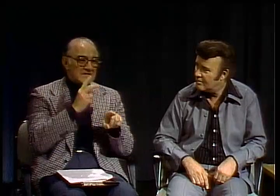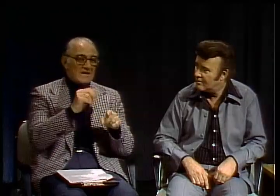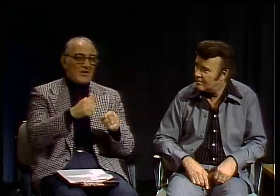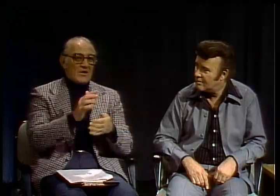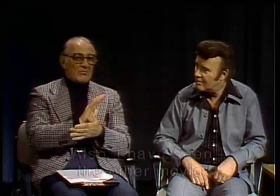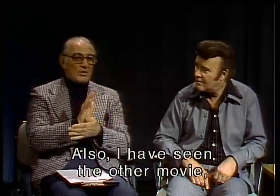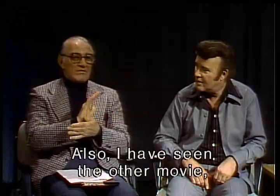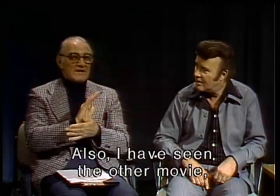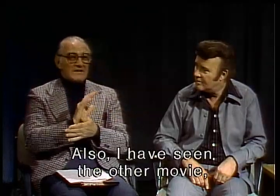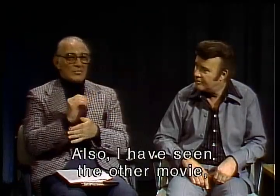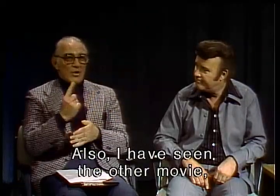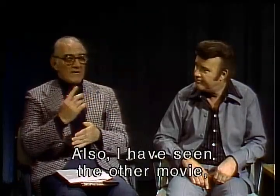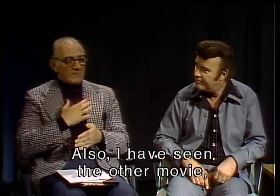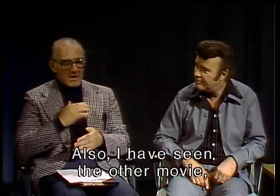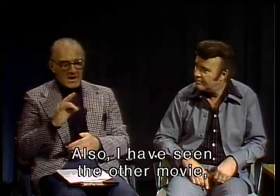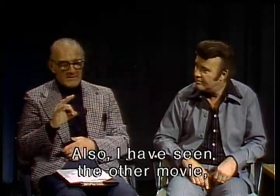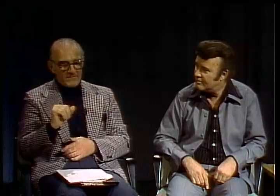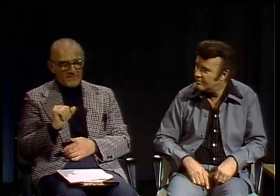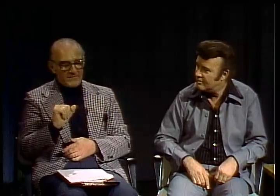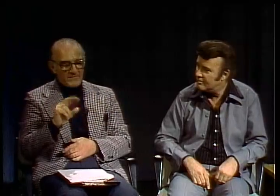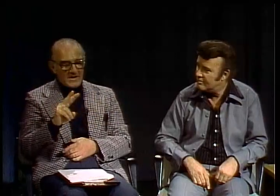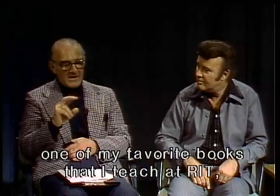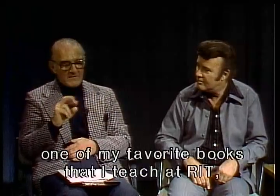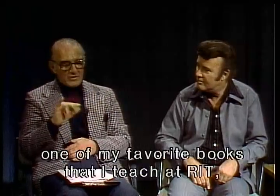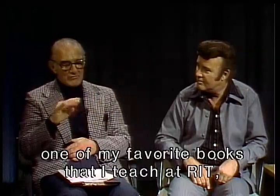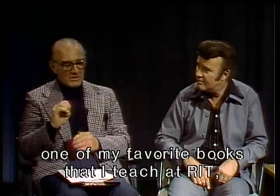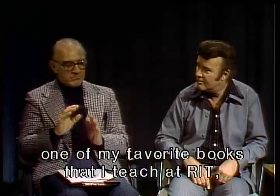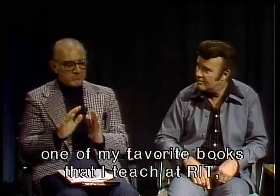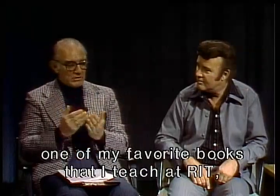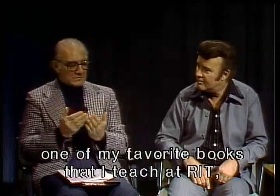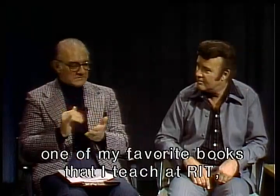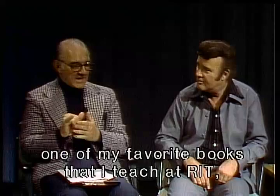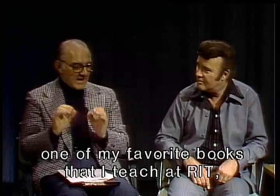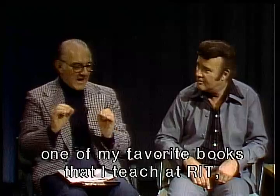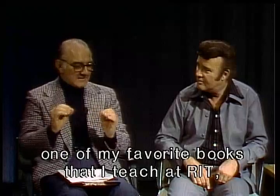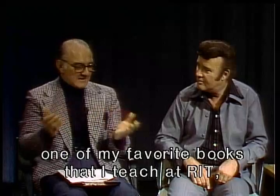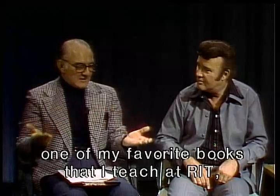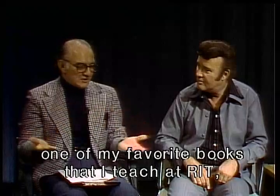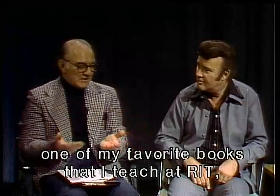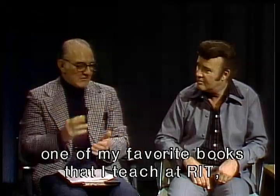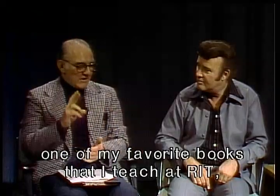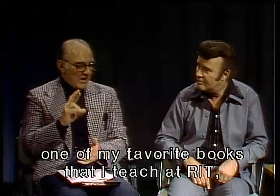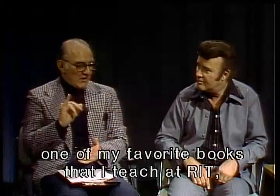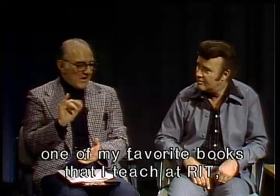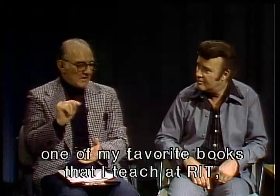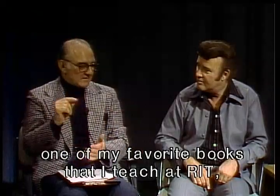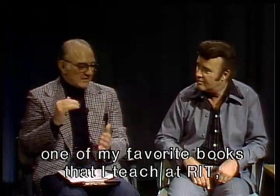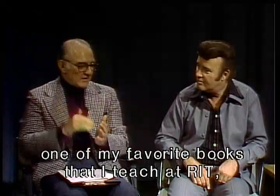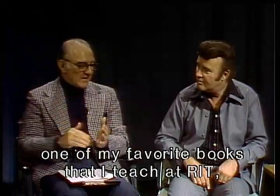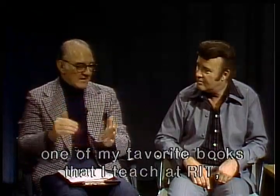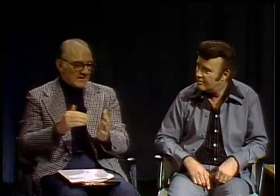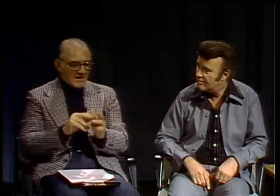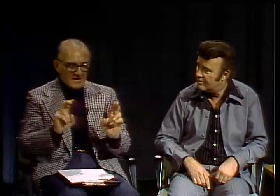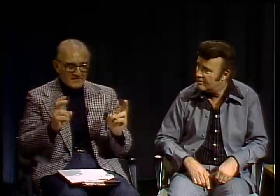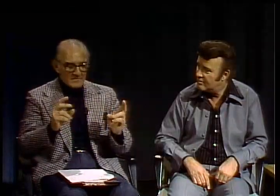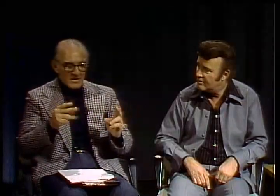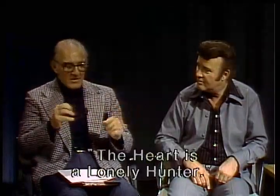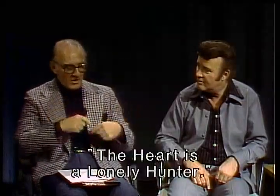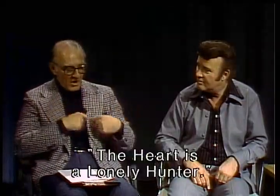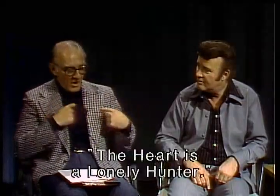know the movie, one of my favorite books, a teacher at RIT, and again, The